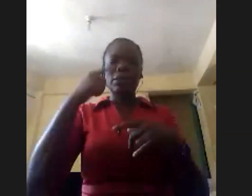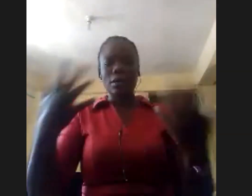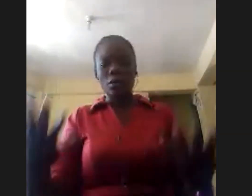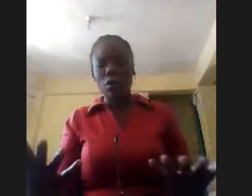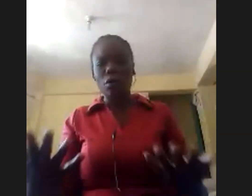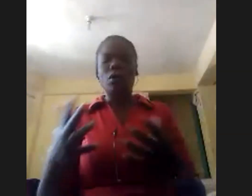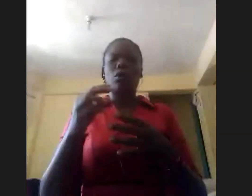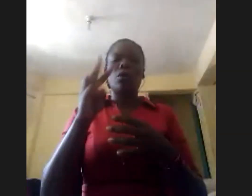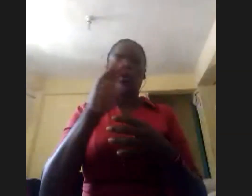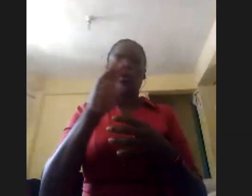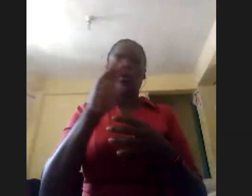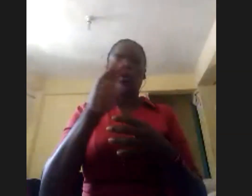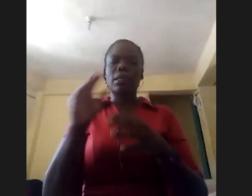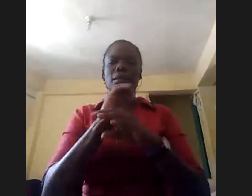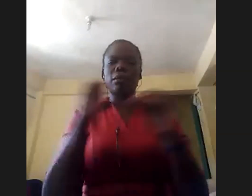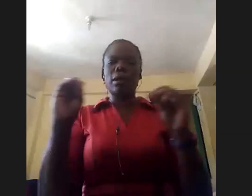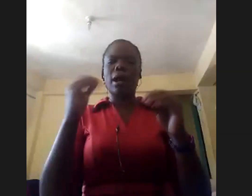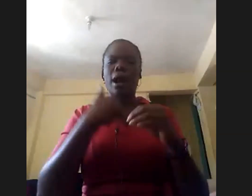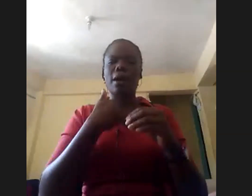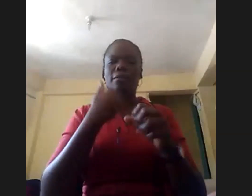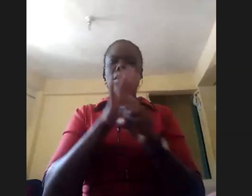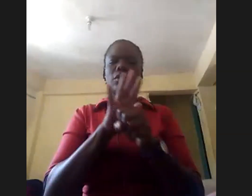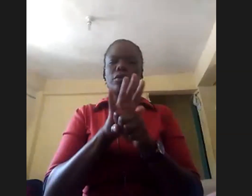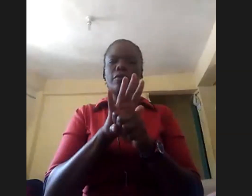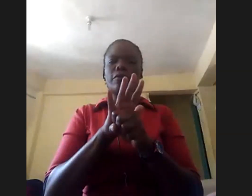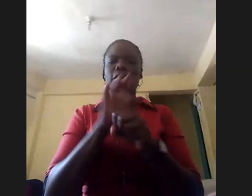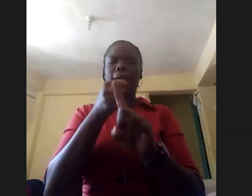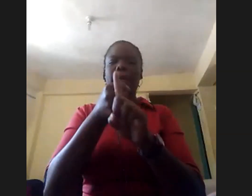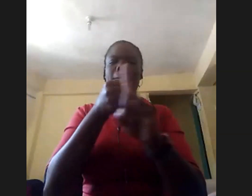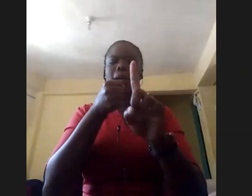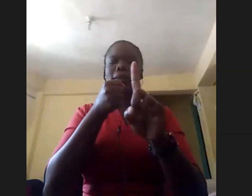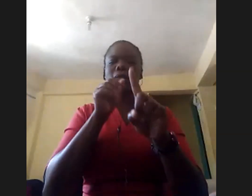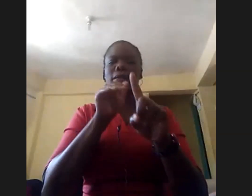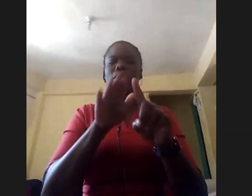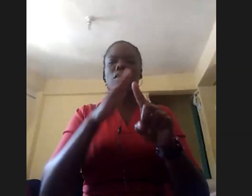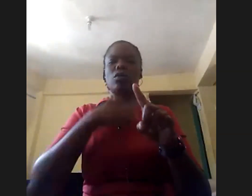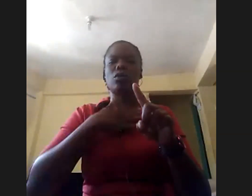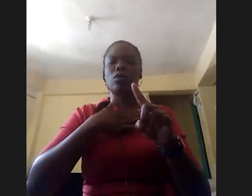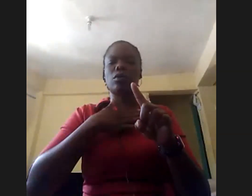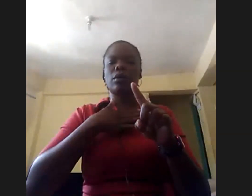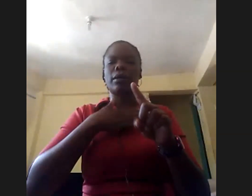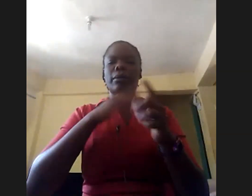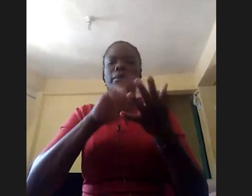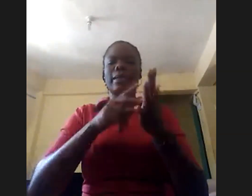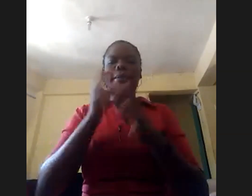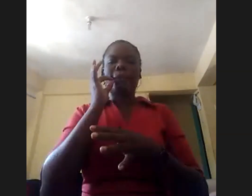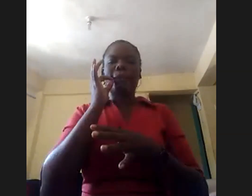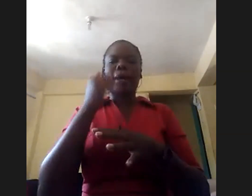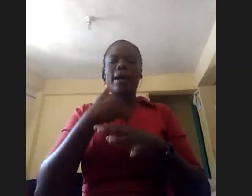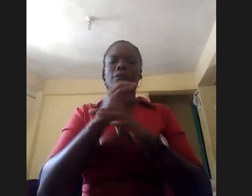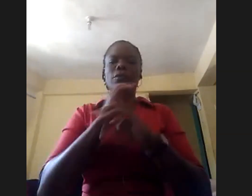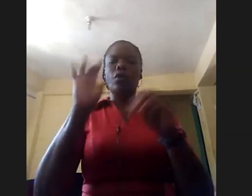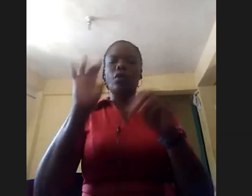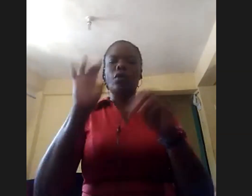doesn't have a lot of effects on your, weed doesn't have a lot of effects on your health.